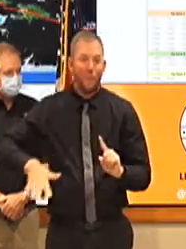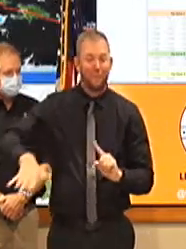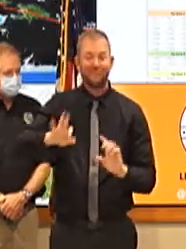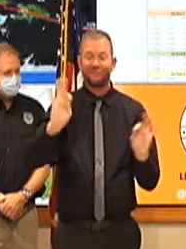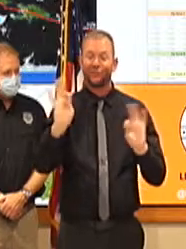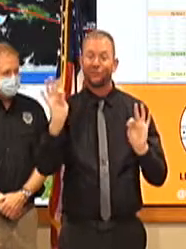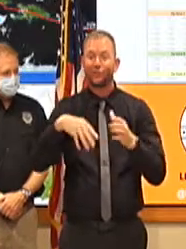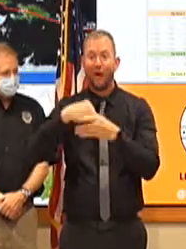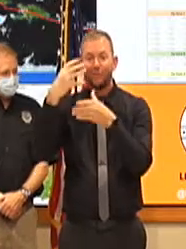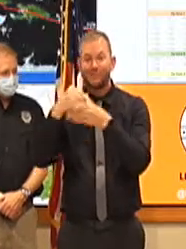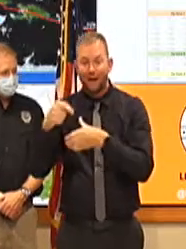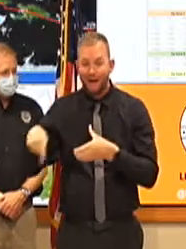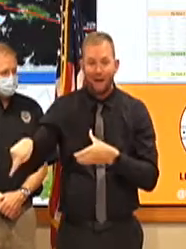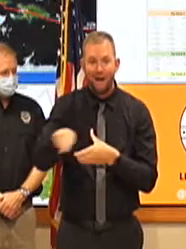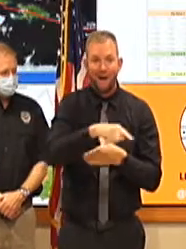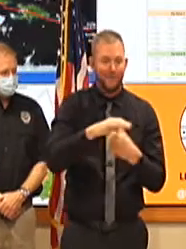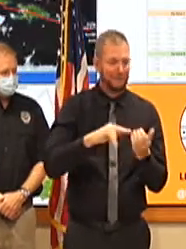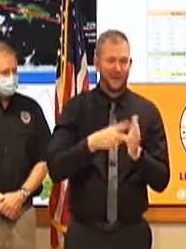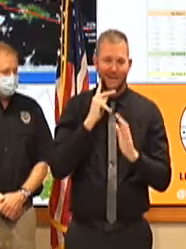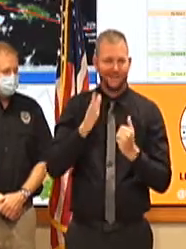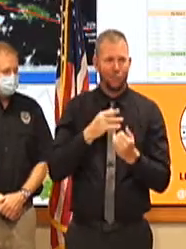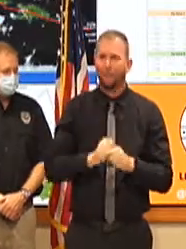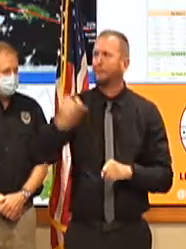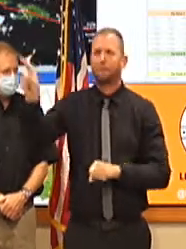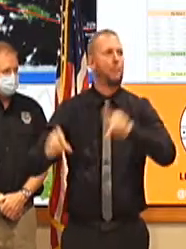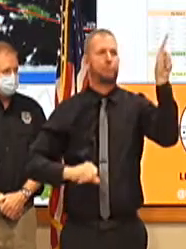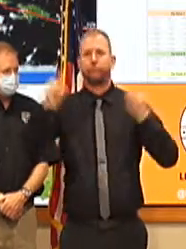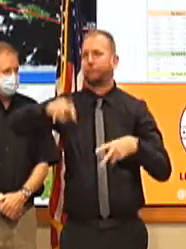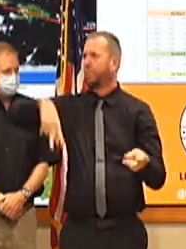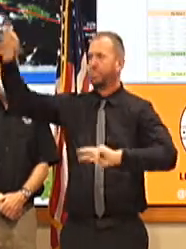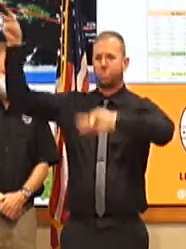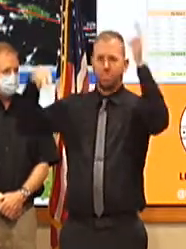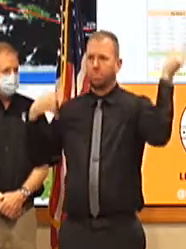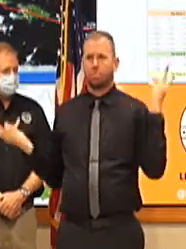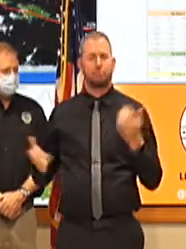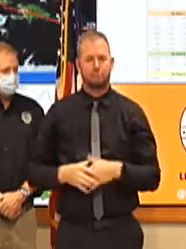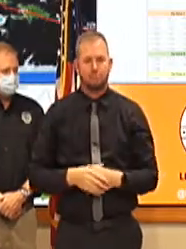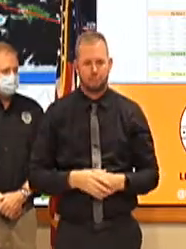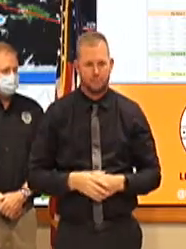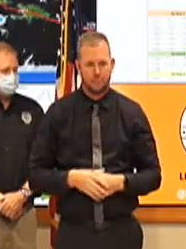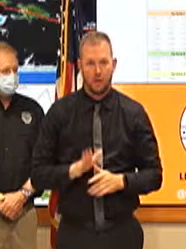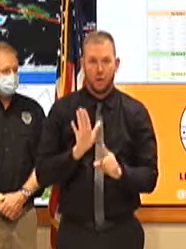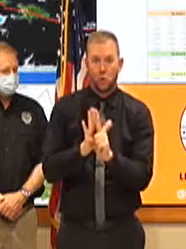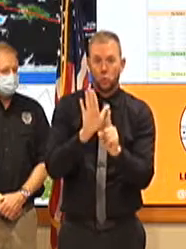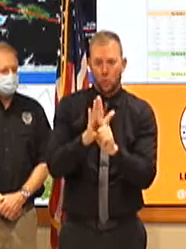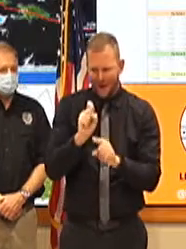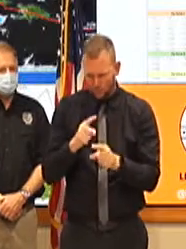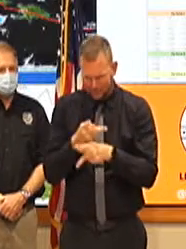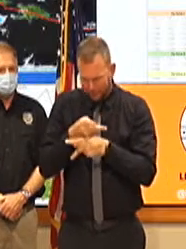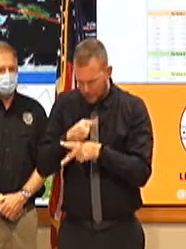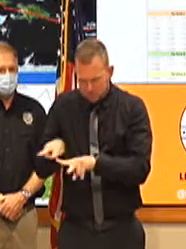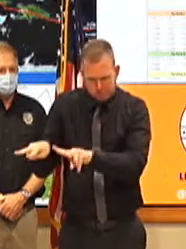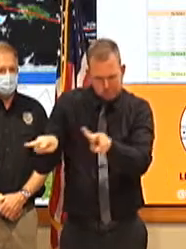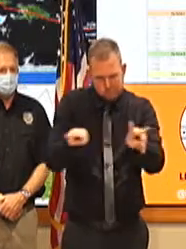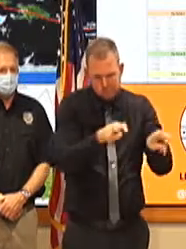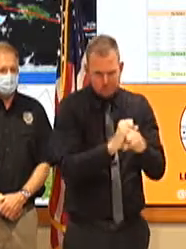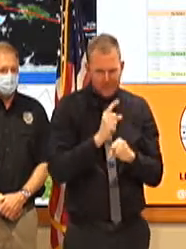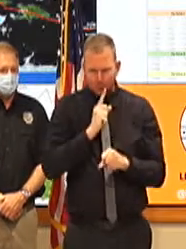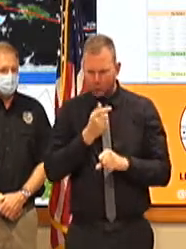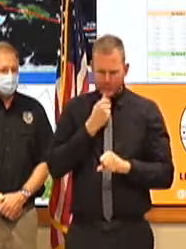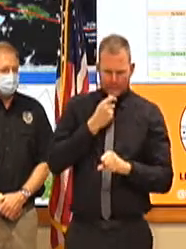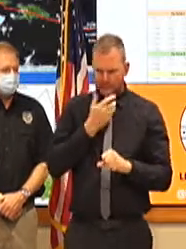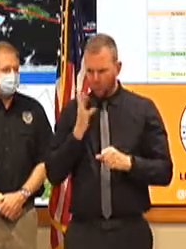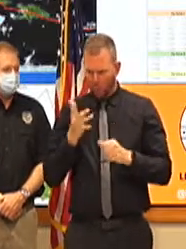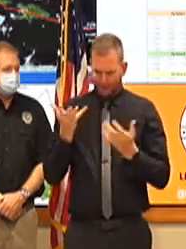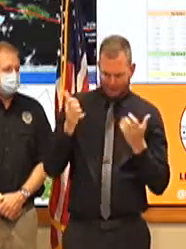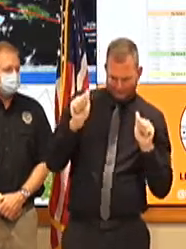can be projectiles, you need to really survey around your home and make sure you don't have any sort of furniture